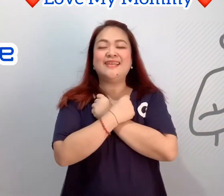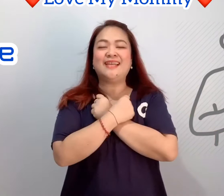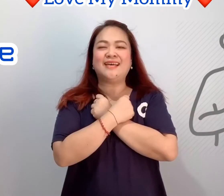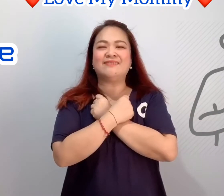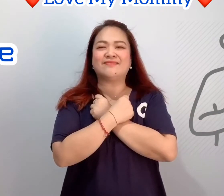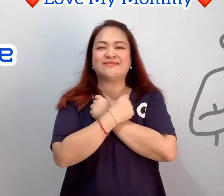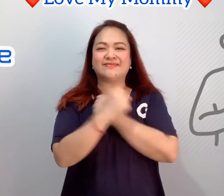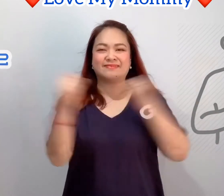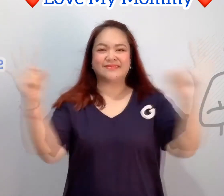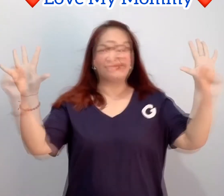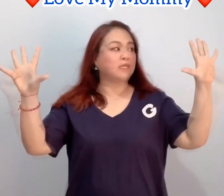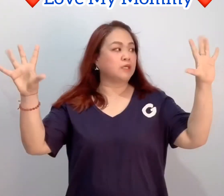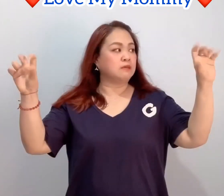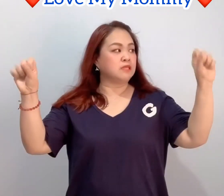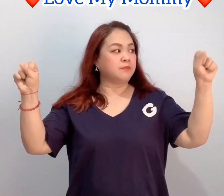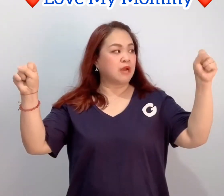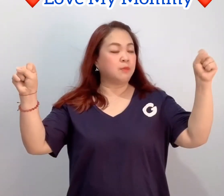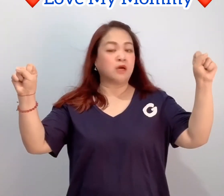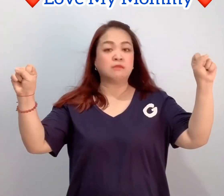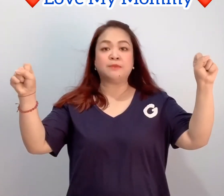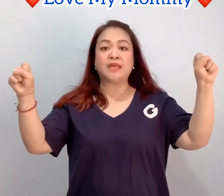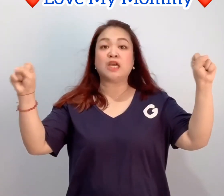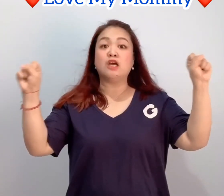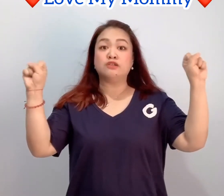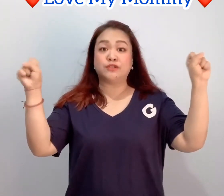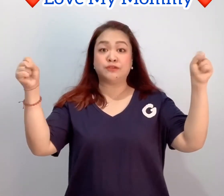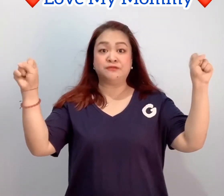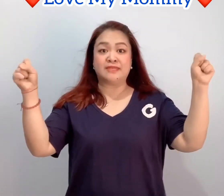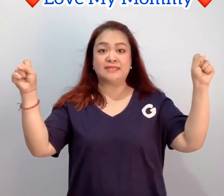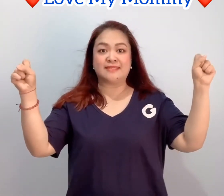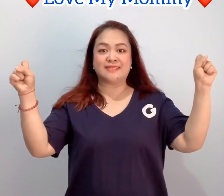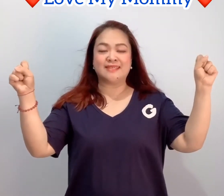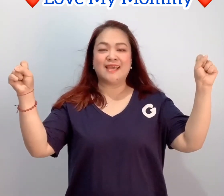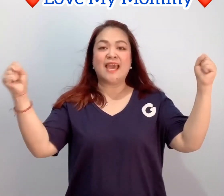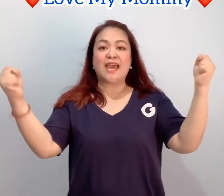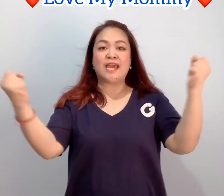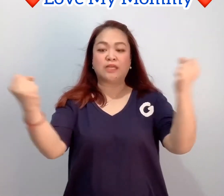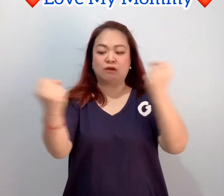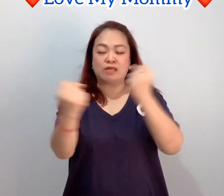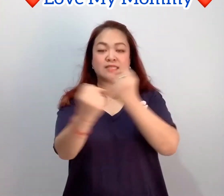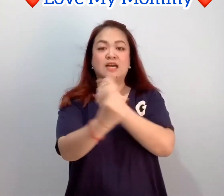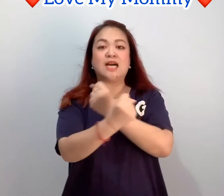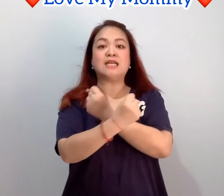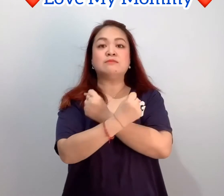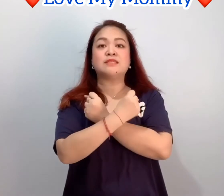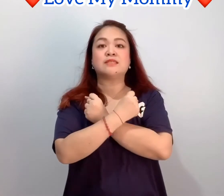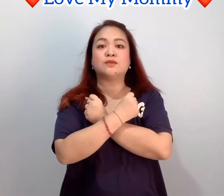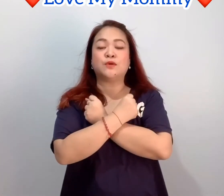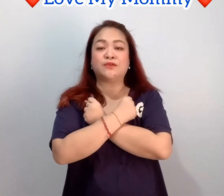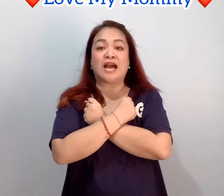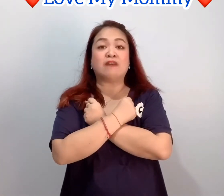Love. So we're gonna close up our palm and make two fists and cross the arms over our